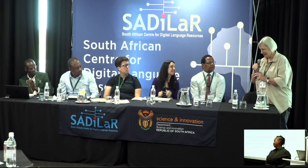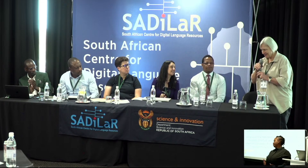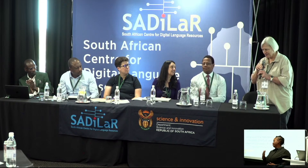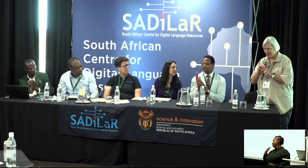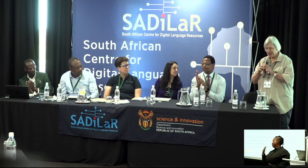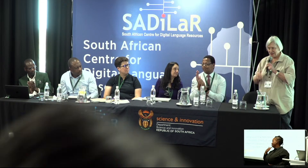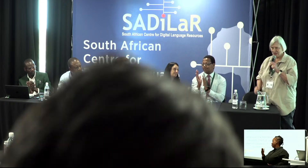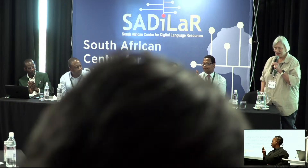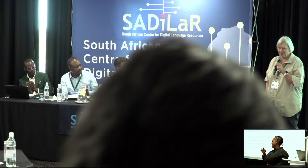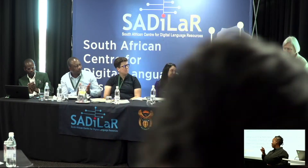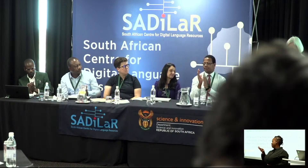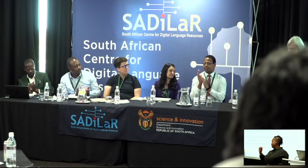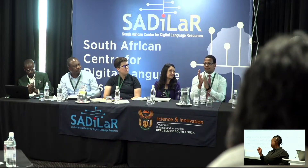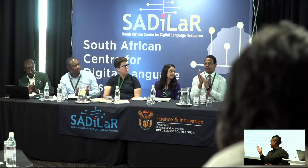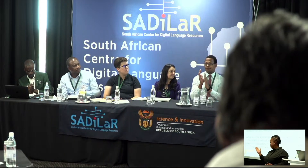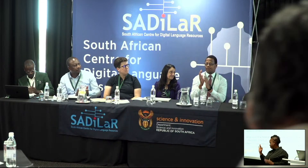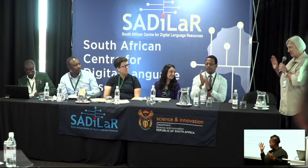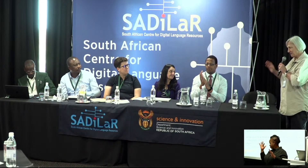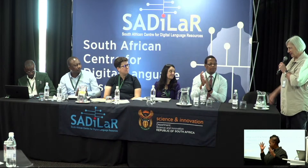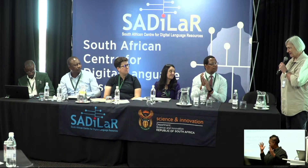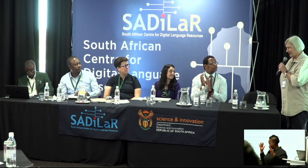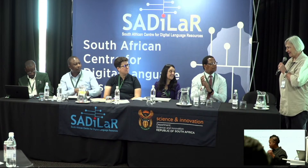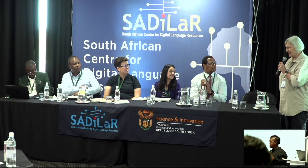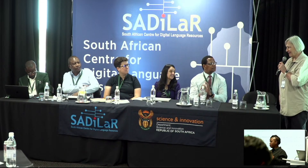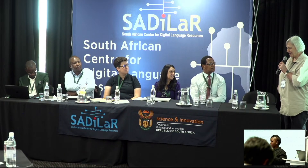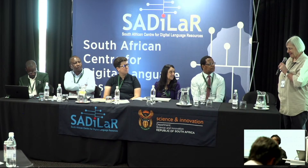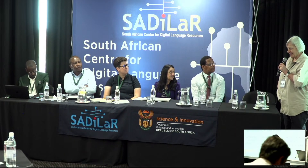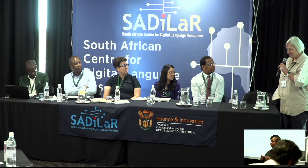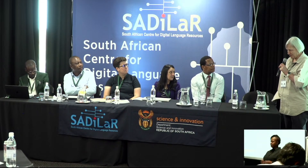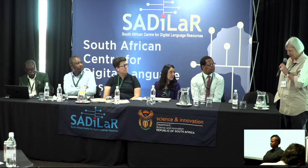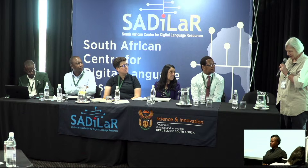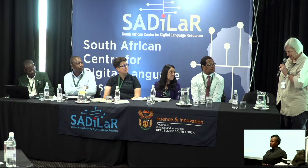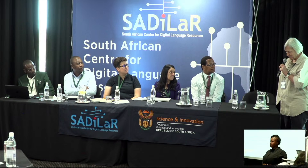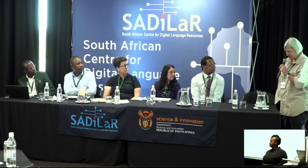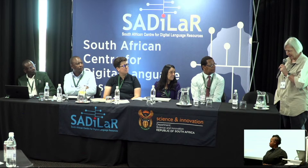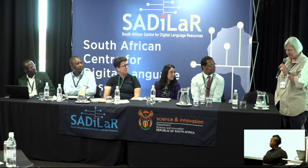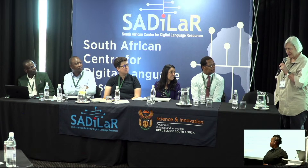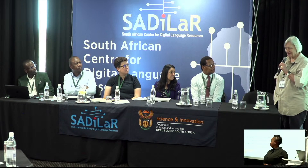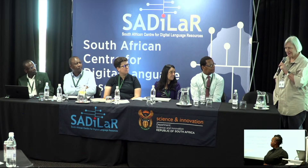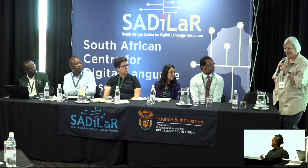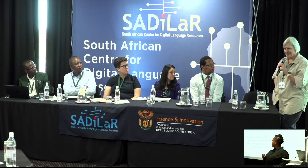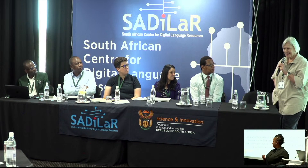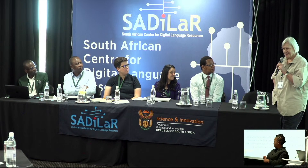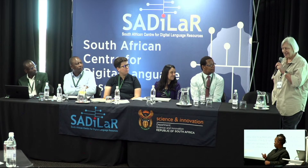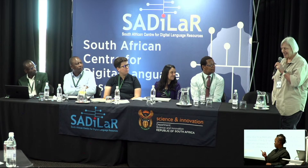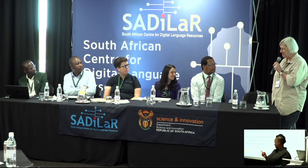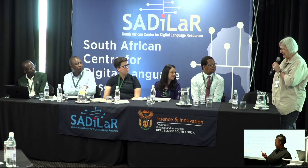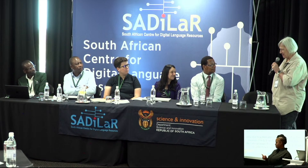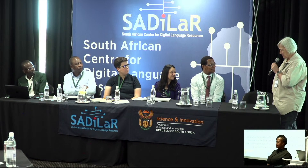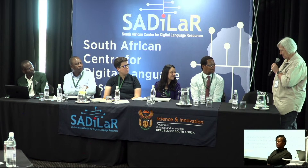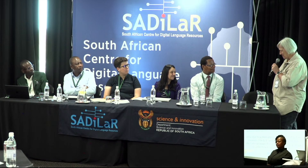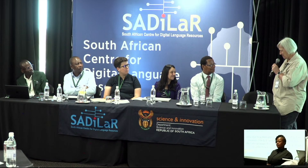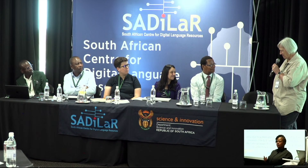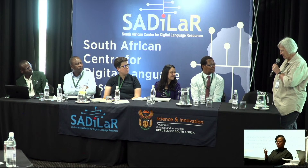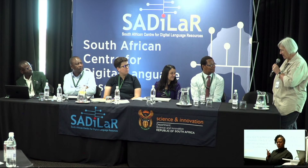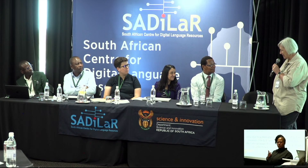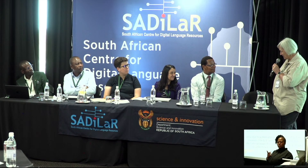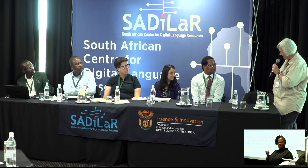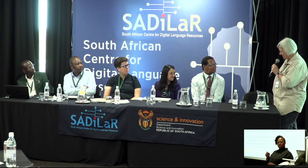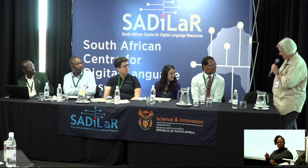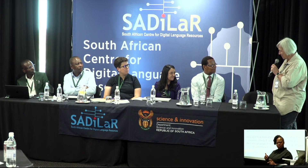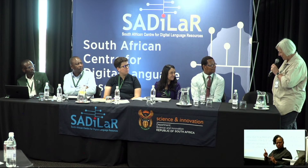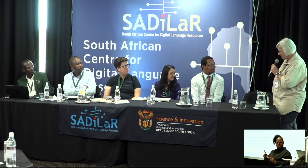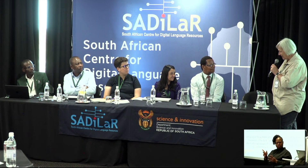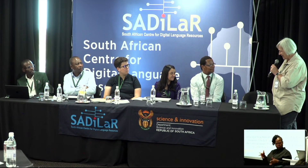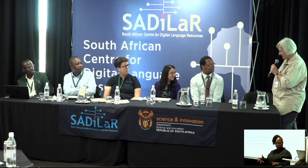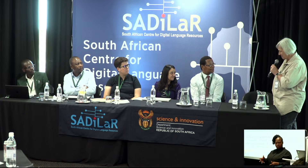Thank you, Marilise. So that's a very good point, and I support that. But there is a platform. There's